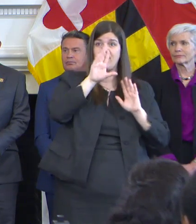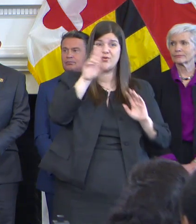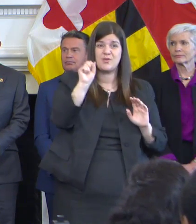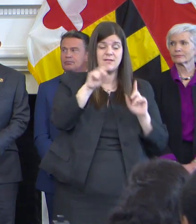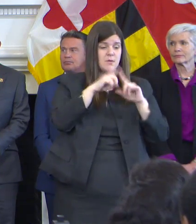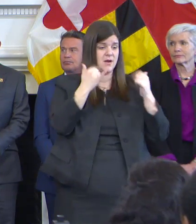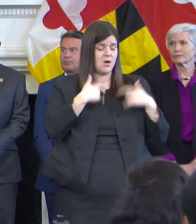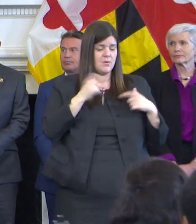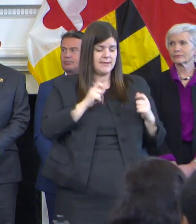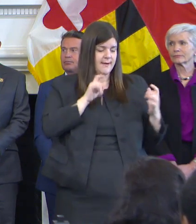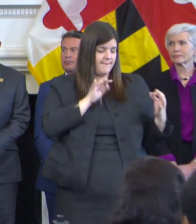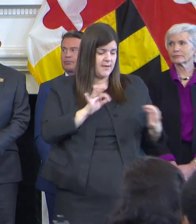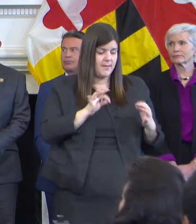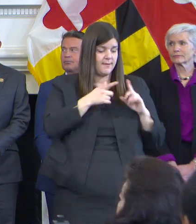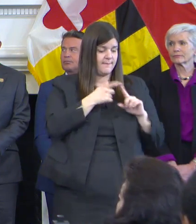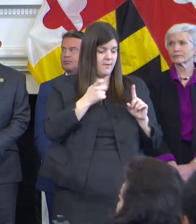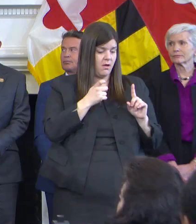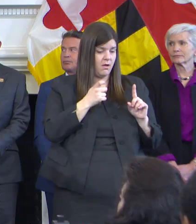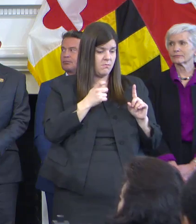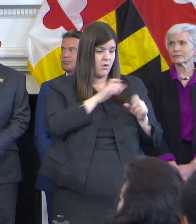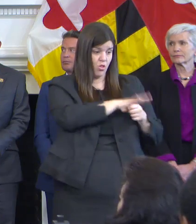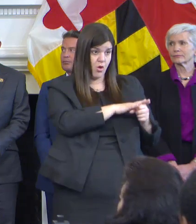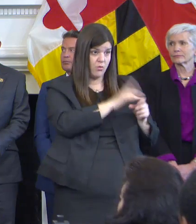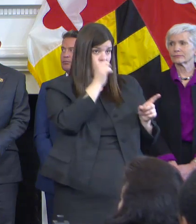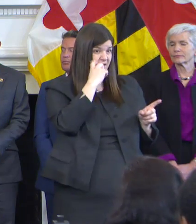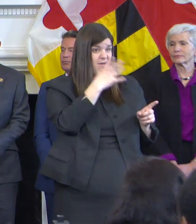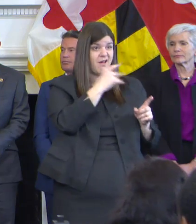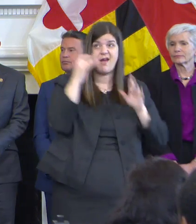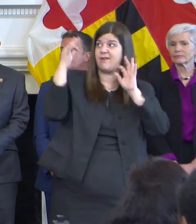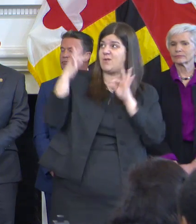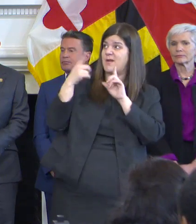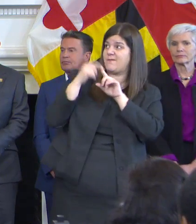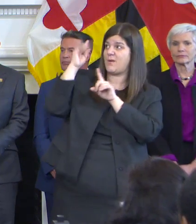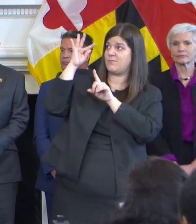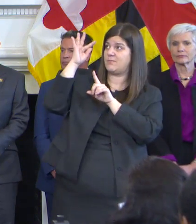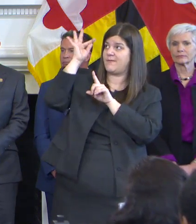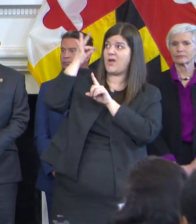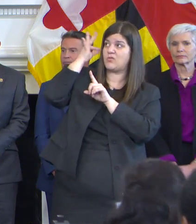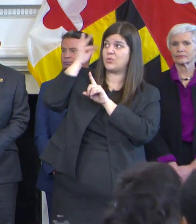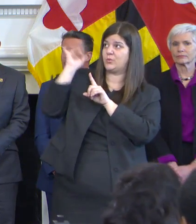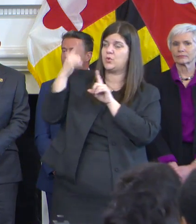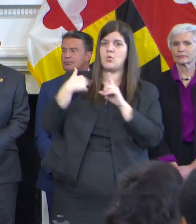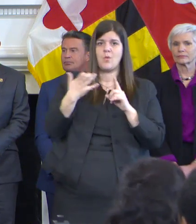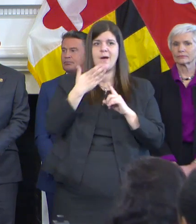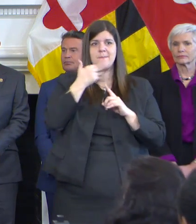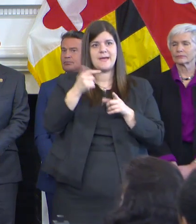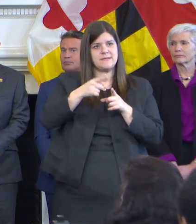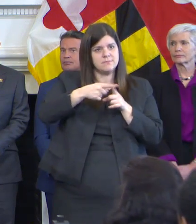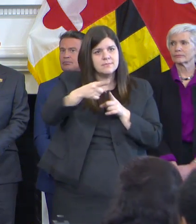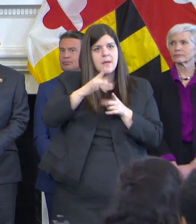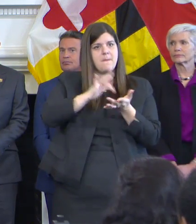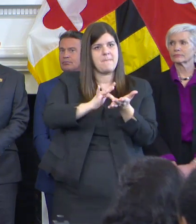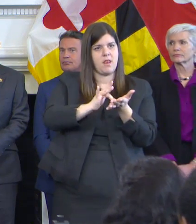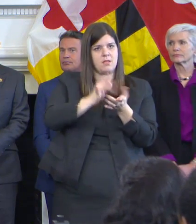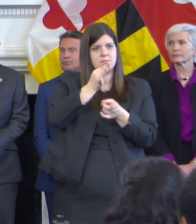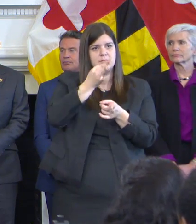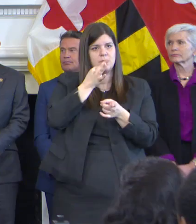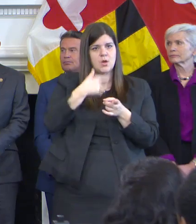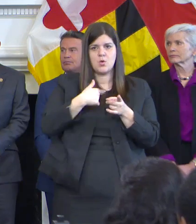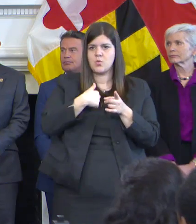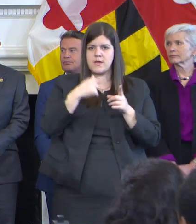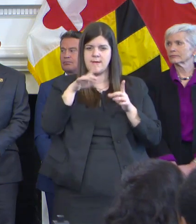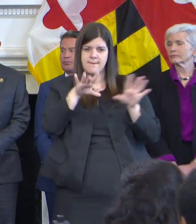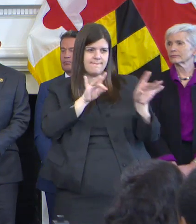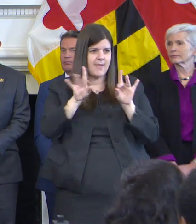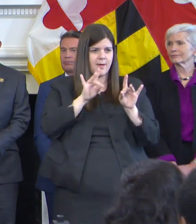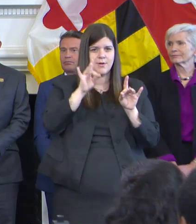the federal, state, and local government. We also want the best medical advice we can get. And so we brought the smartest people we could find